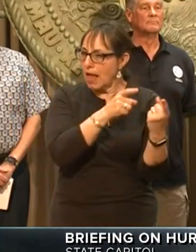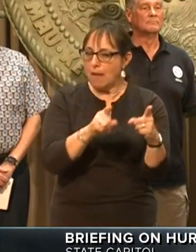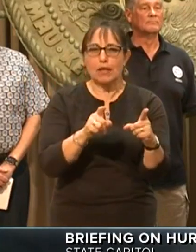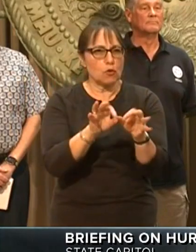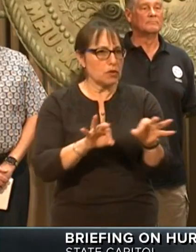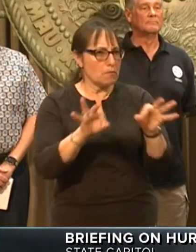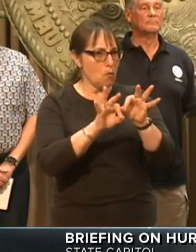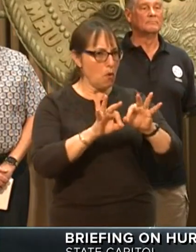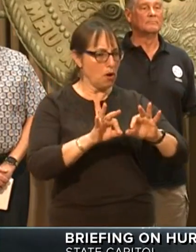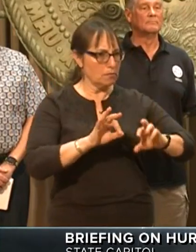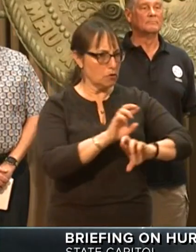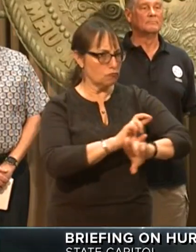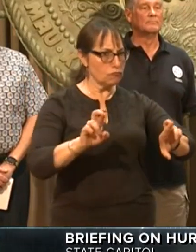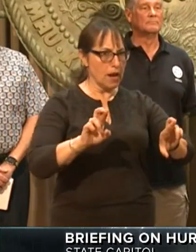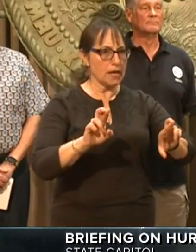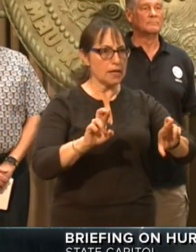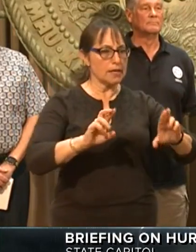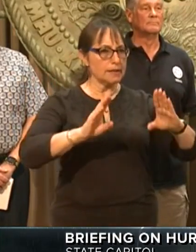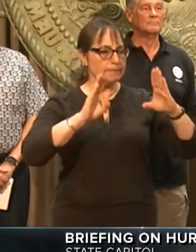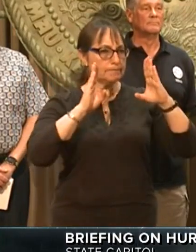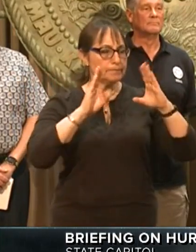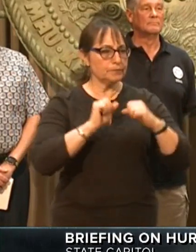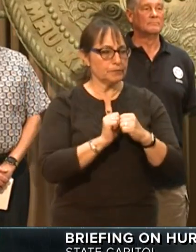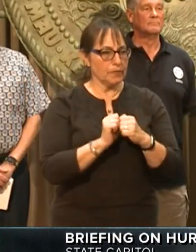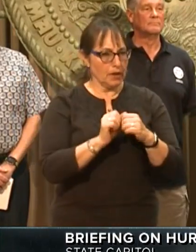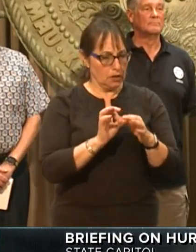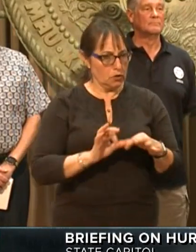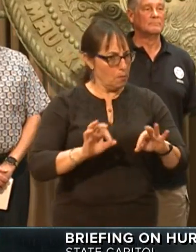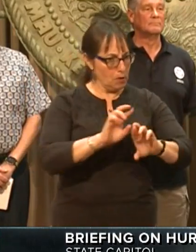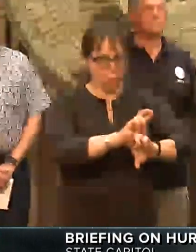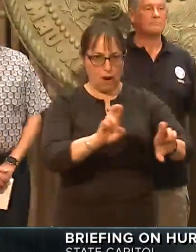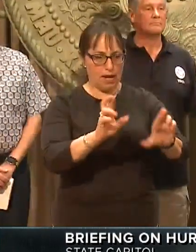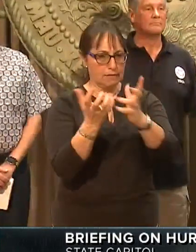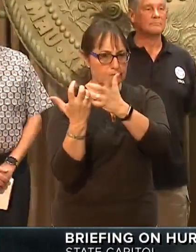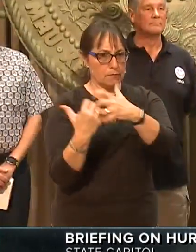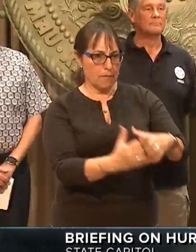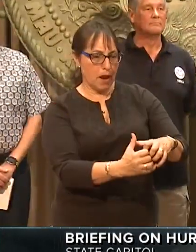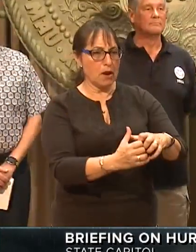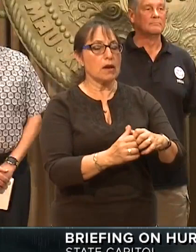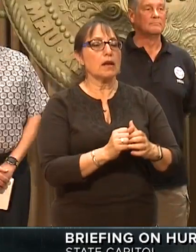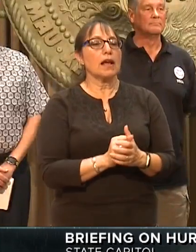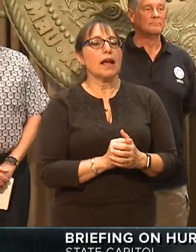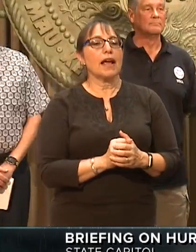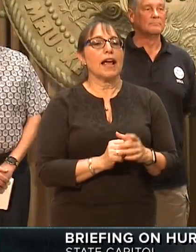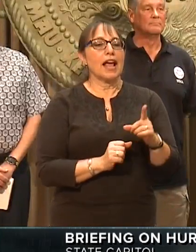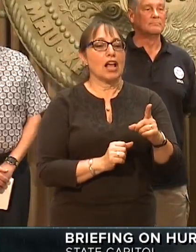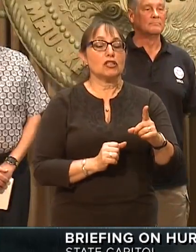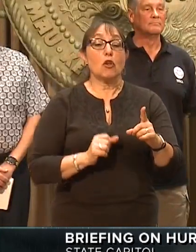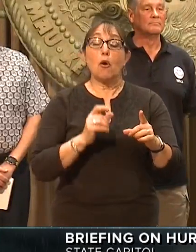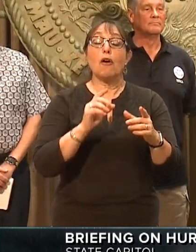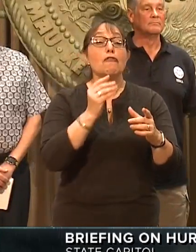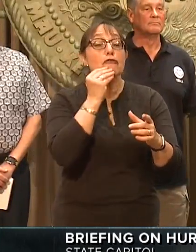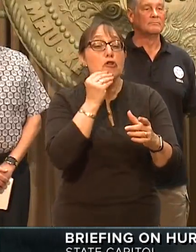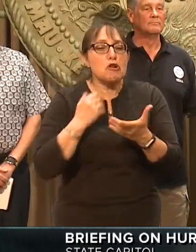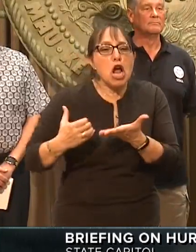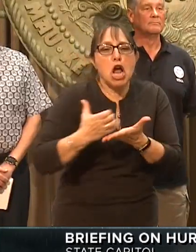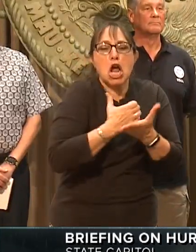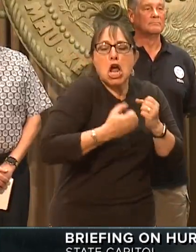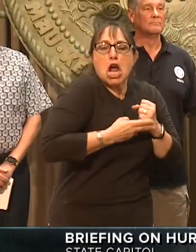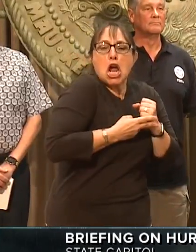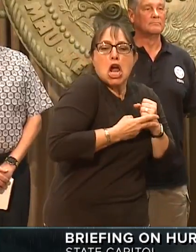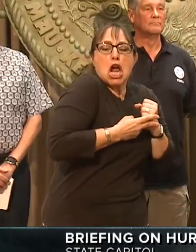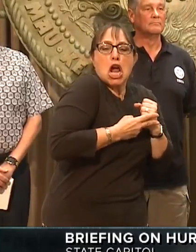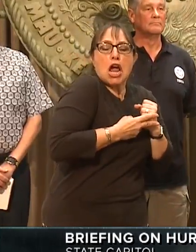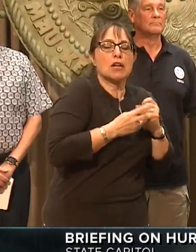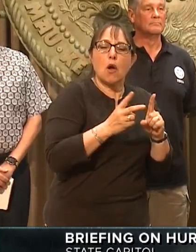This is the purpose of press conferences like this. Be vigilant and be prepared. As we say, don't hoard food. Purchase what